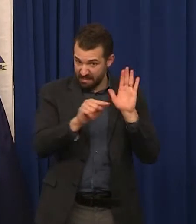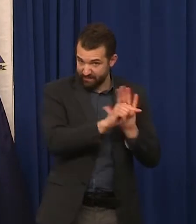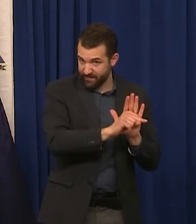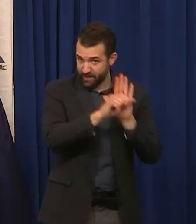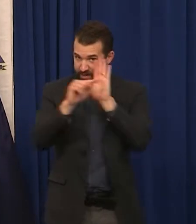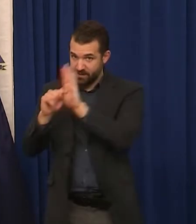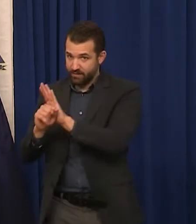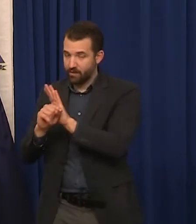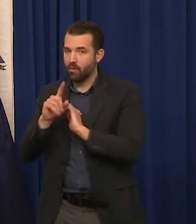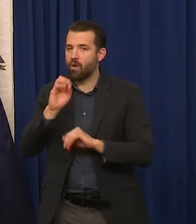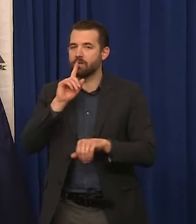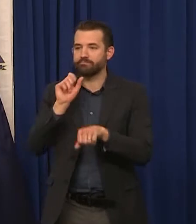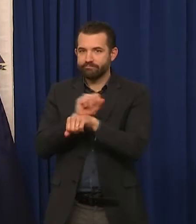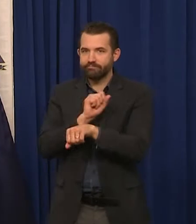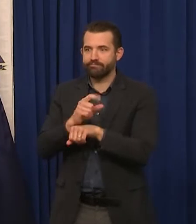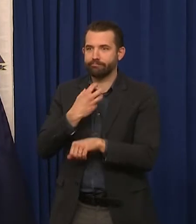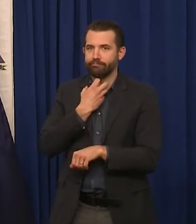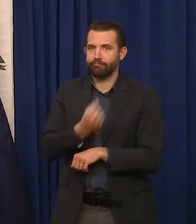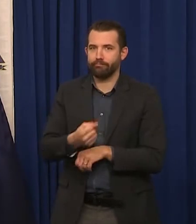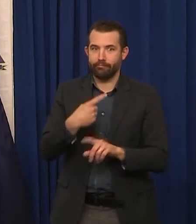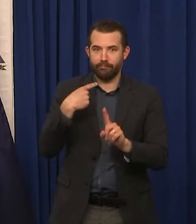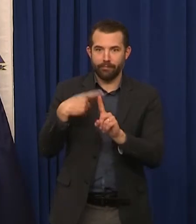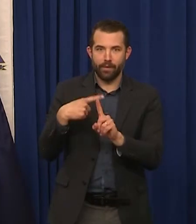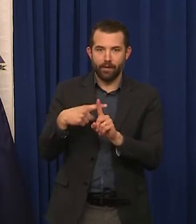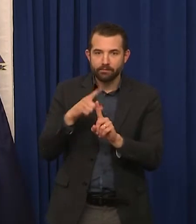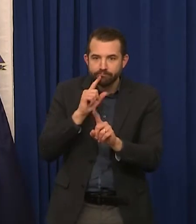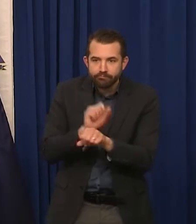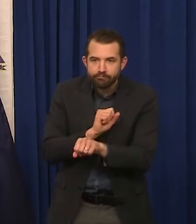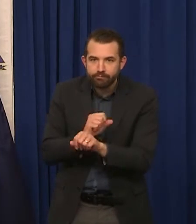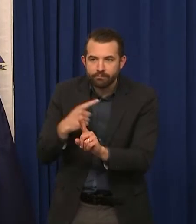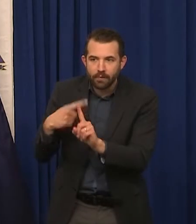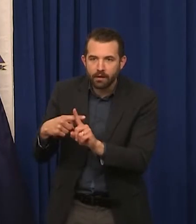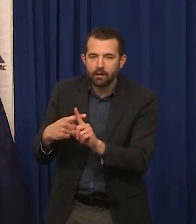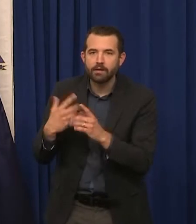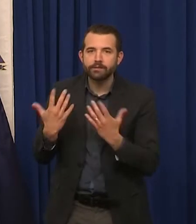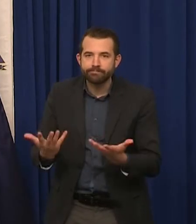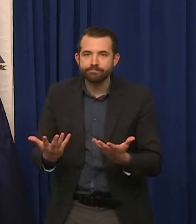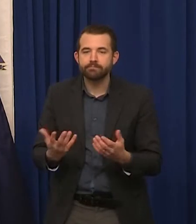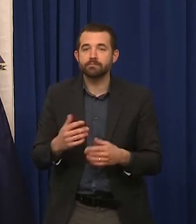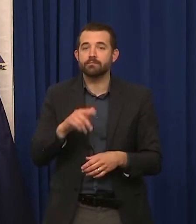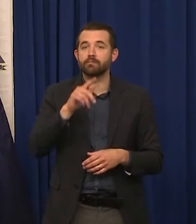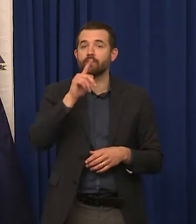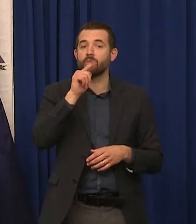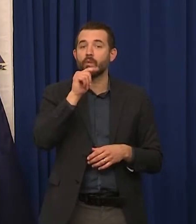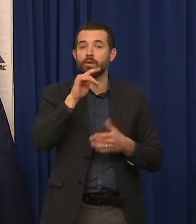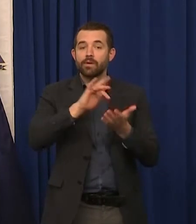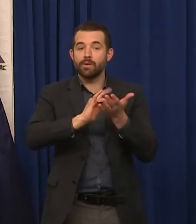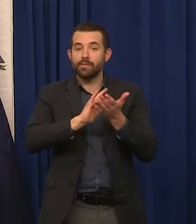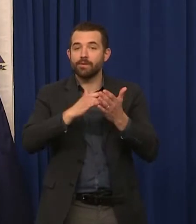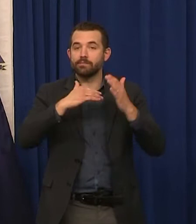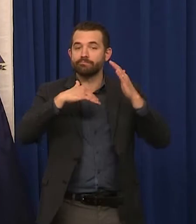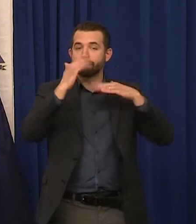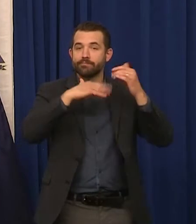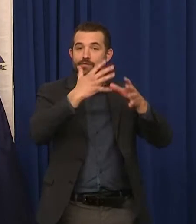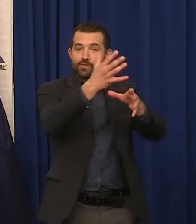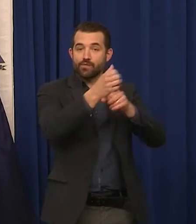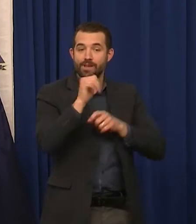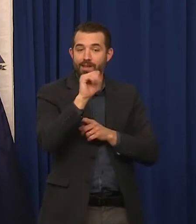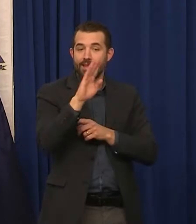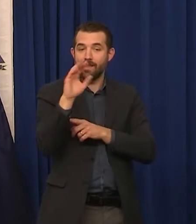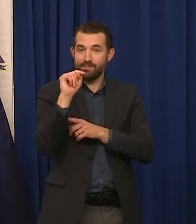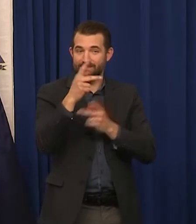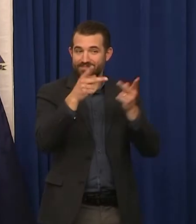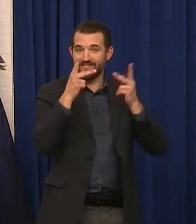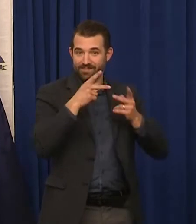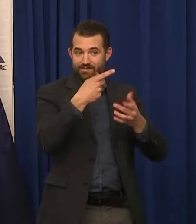other advice that we have given to all the recipients of the machines thus far is as follows. If you have a patient